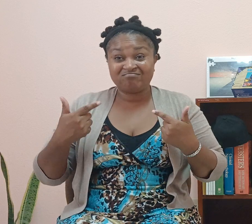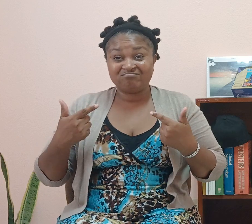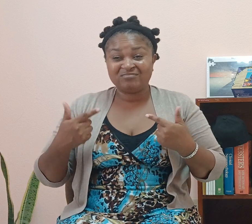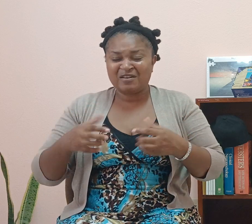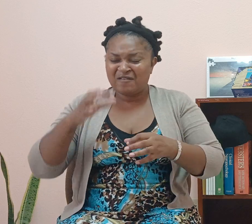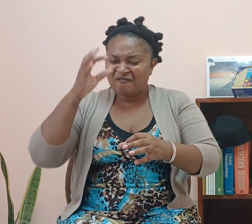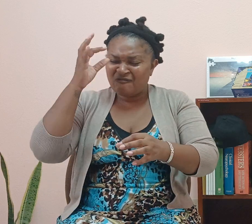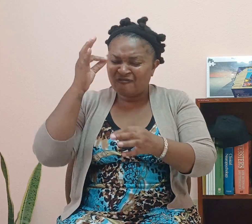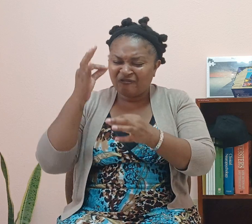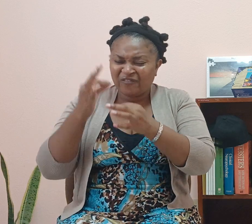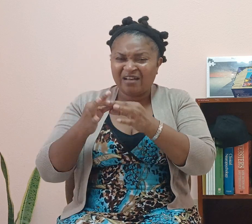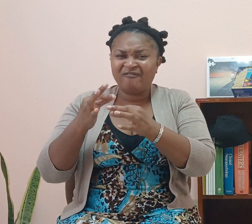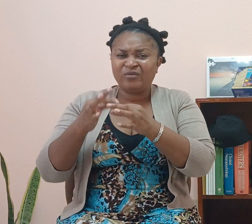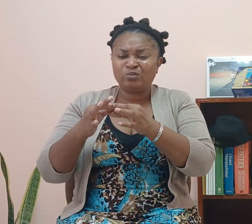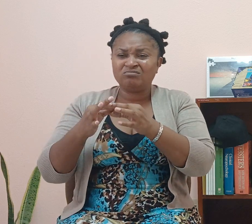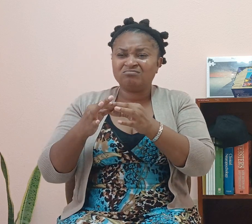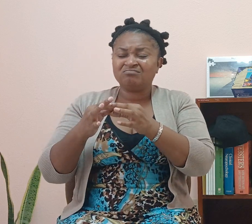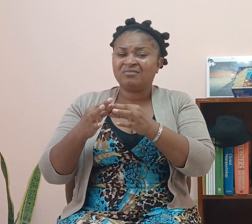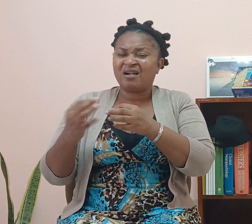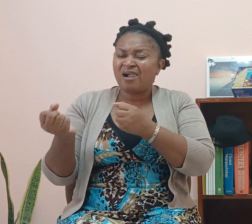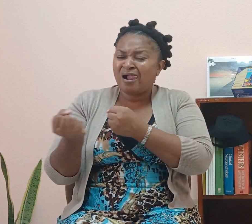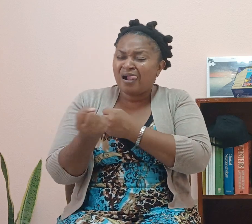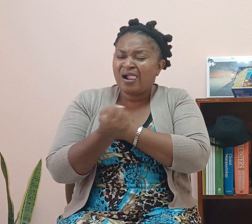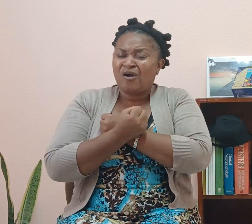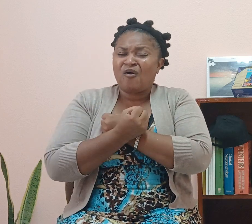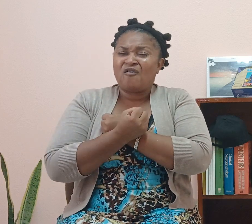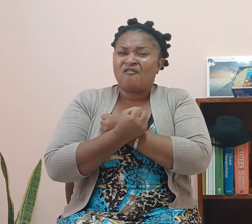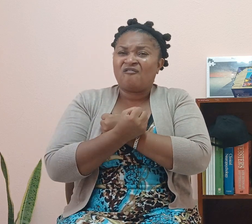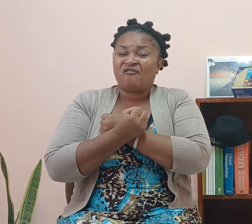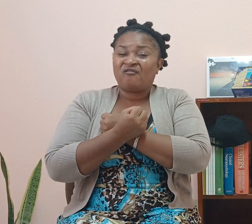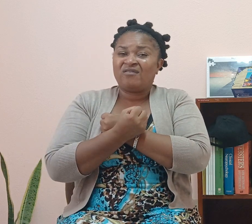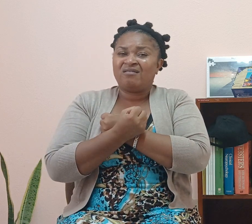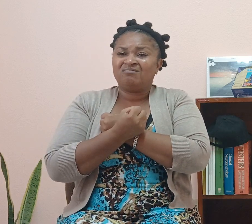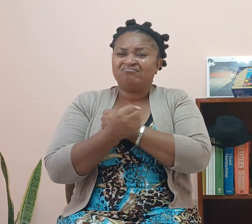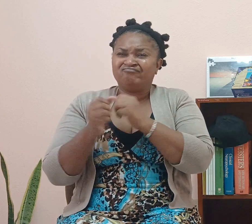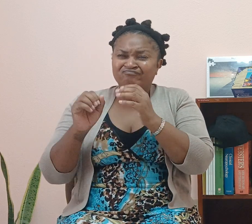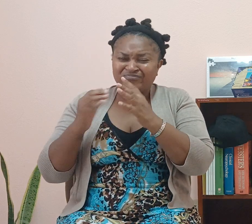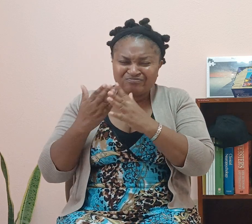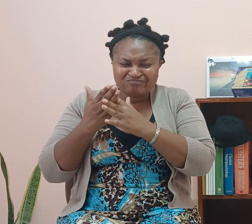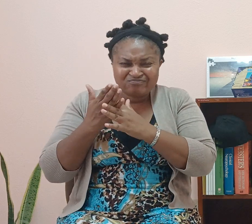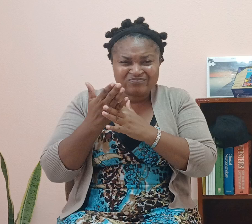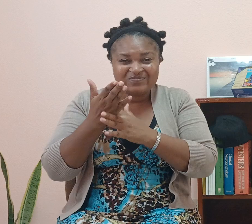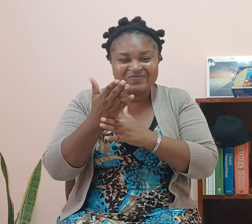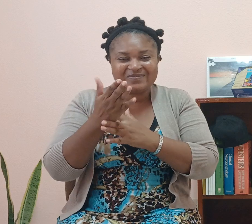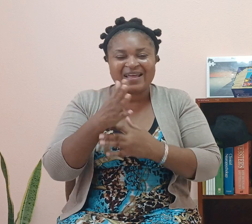faithfulness, love, endurance, and gentleness.